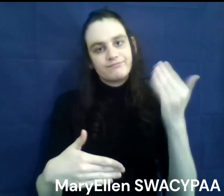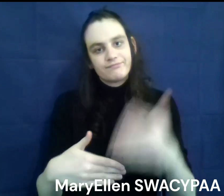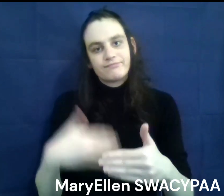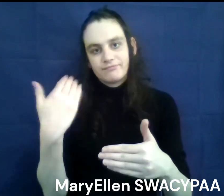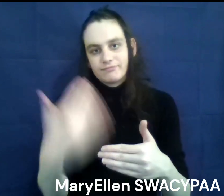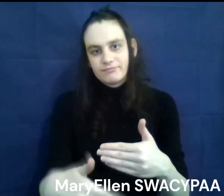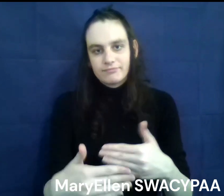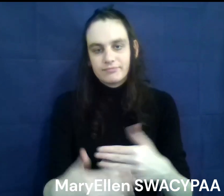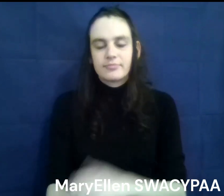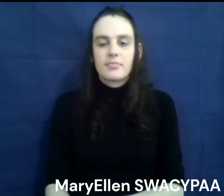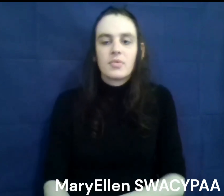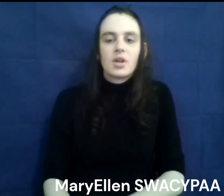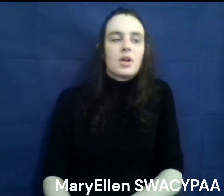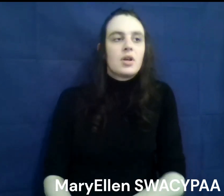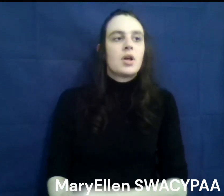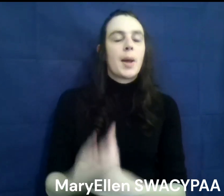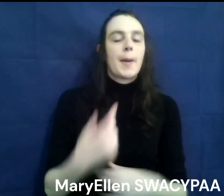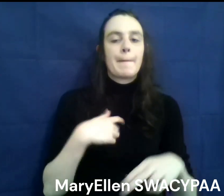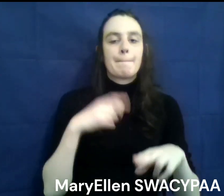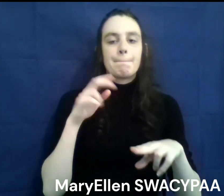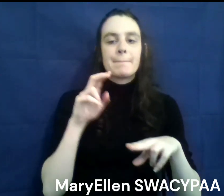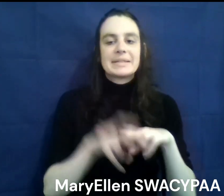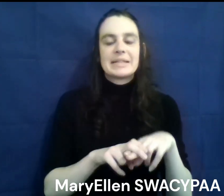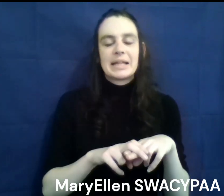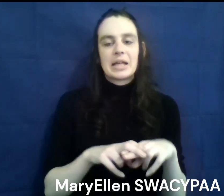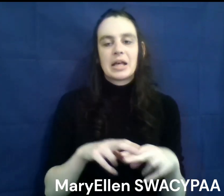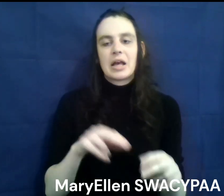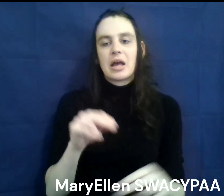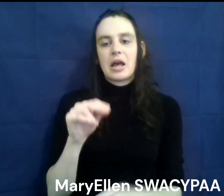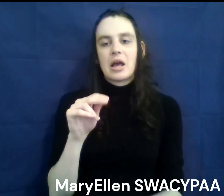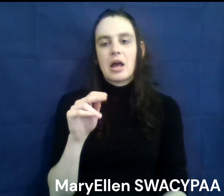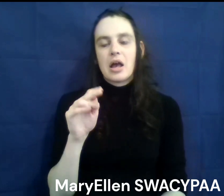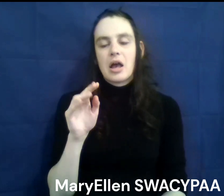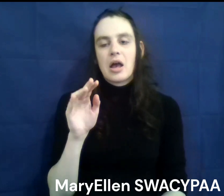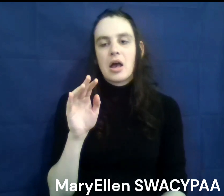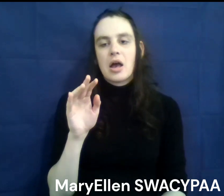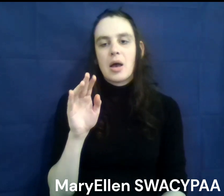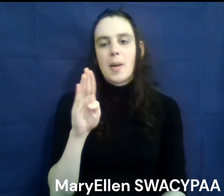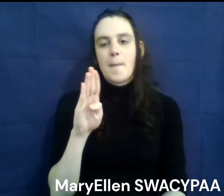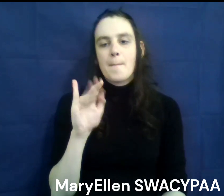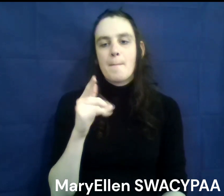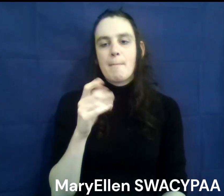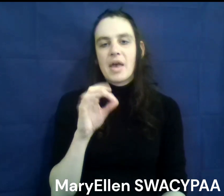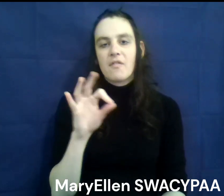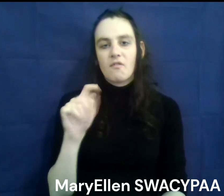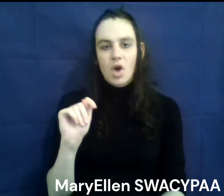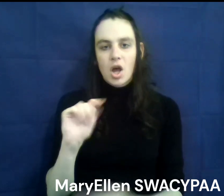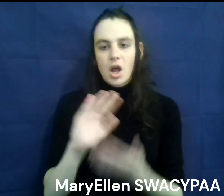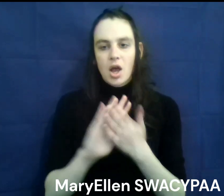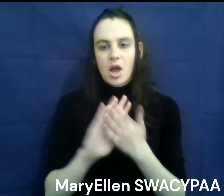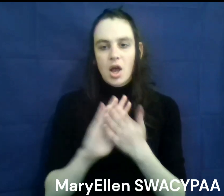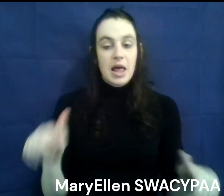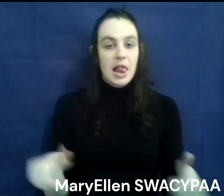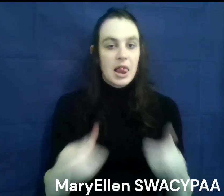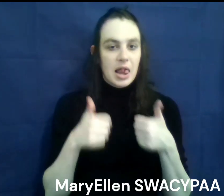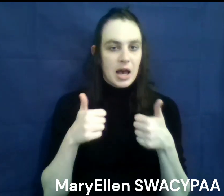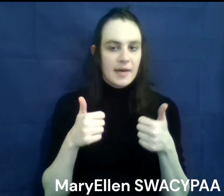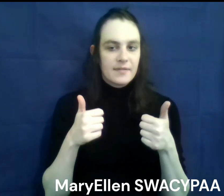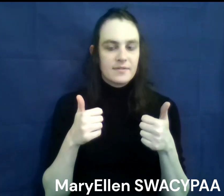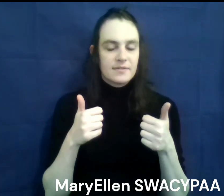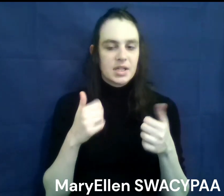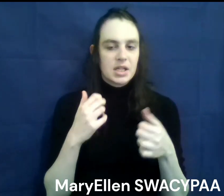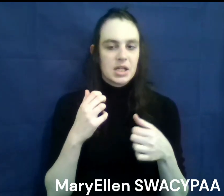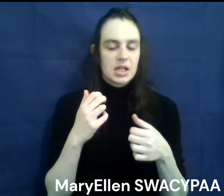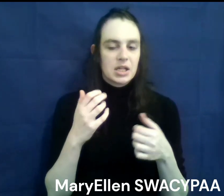I was sitting at a Big Book Comes Alive here at our Alano Club, and we were working on the 4-step, and this was